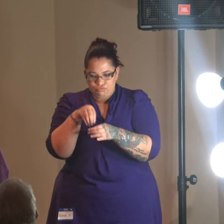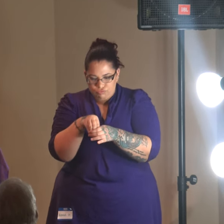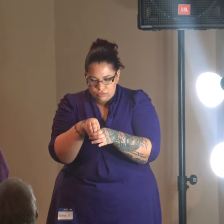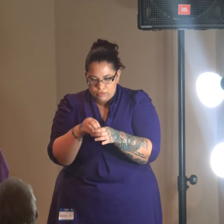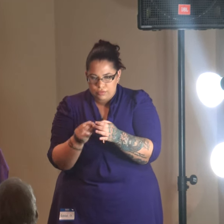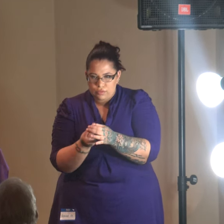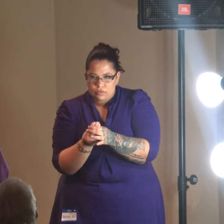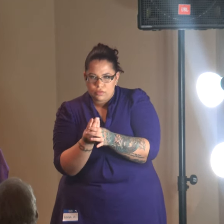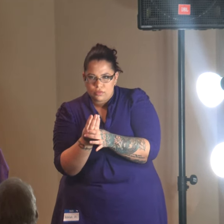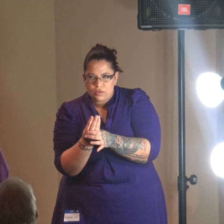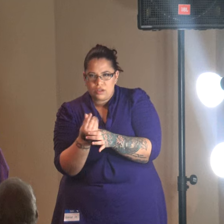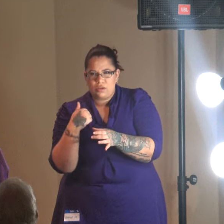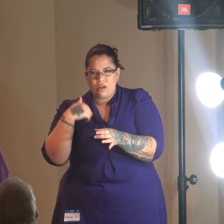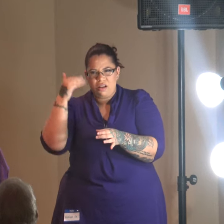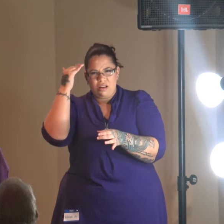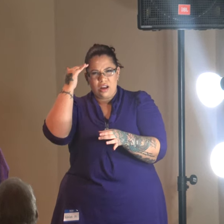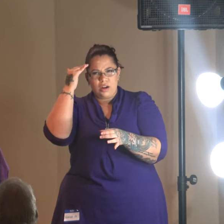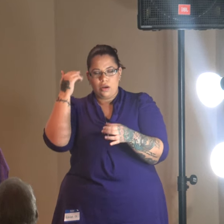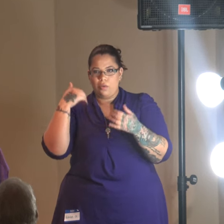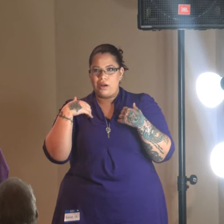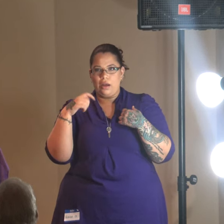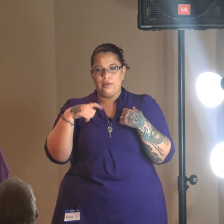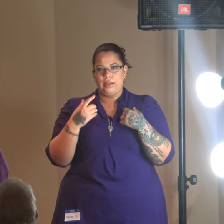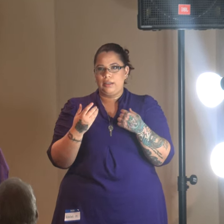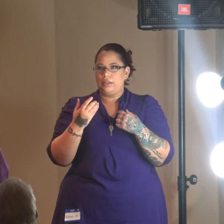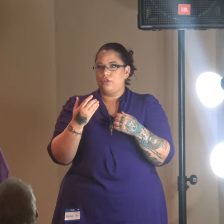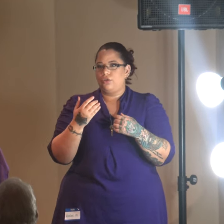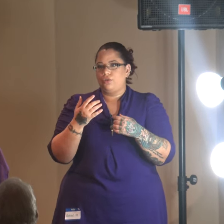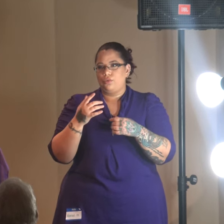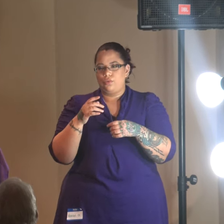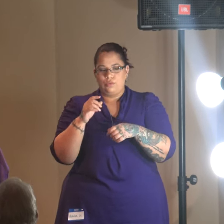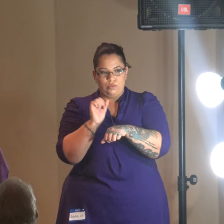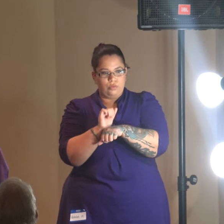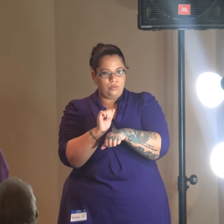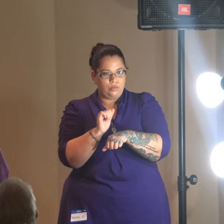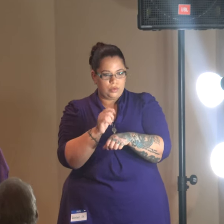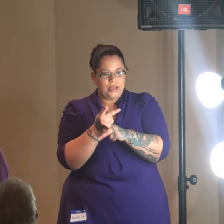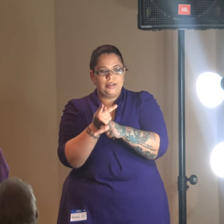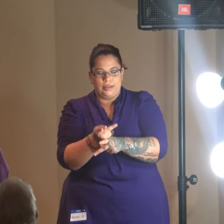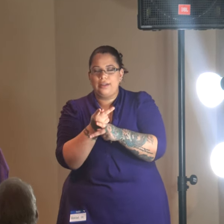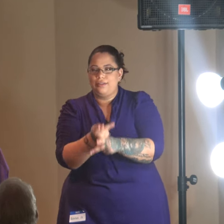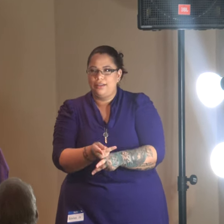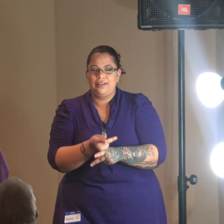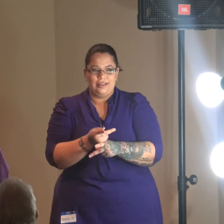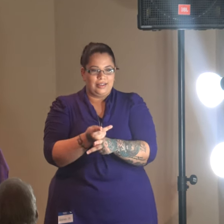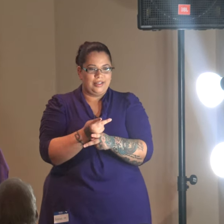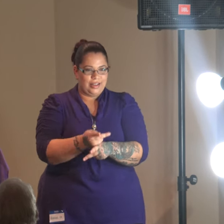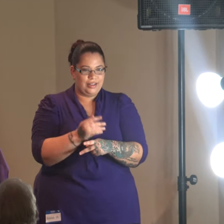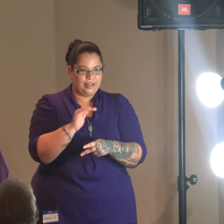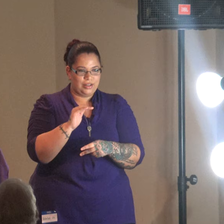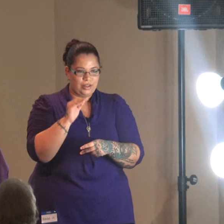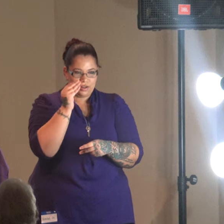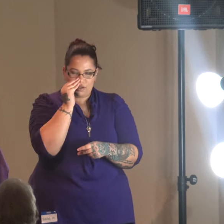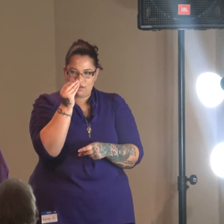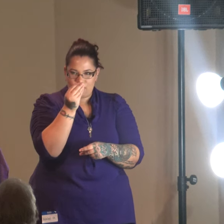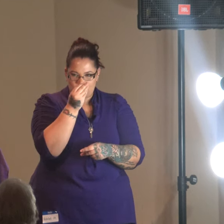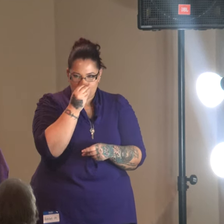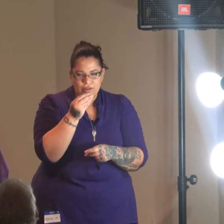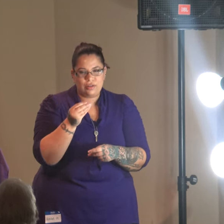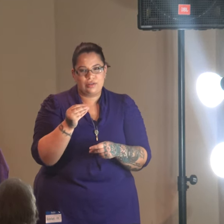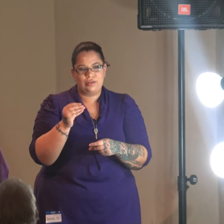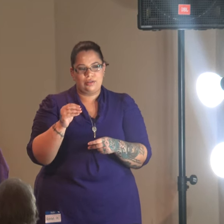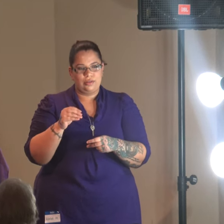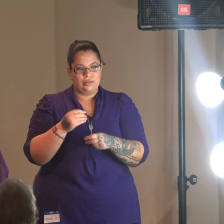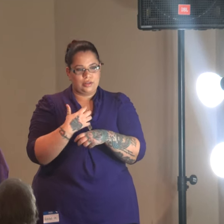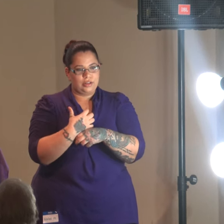know that now I have to tend to the garden. I have to put the consciousness around it, the consciousness that